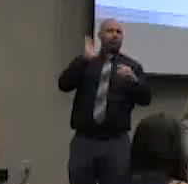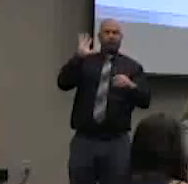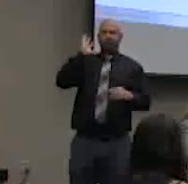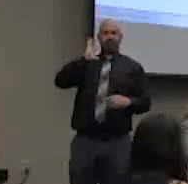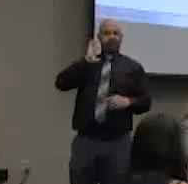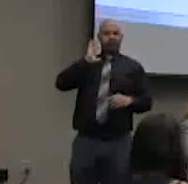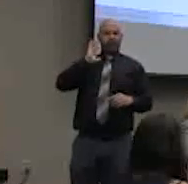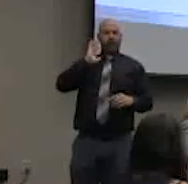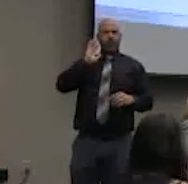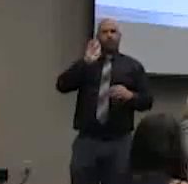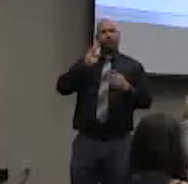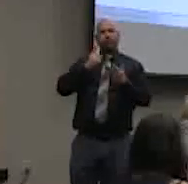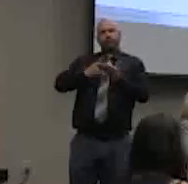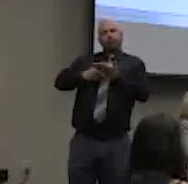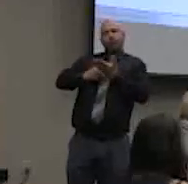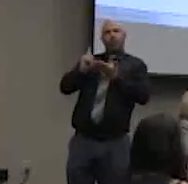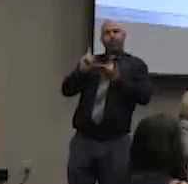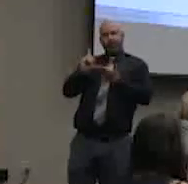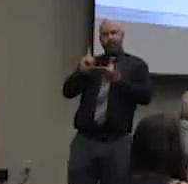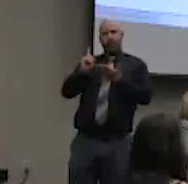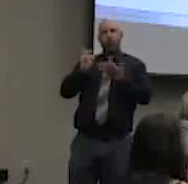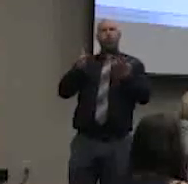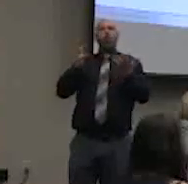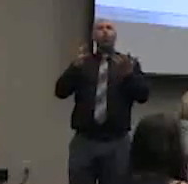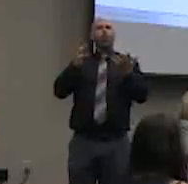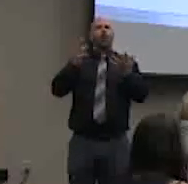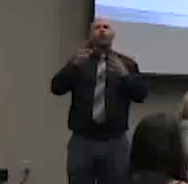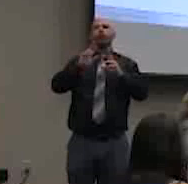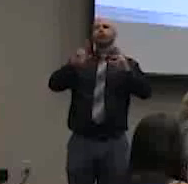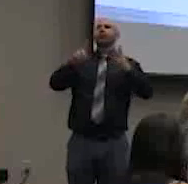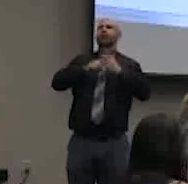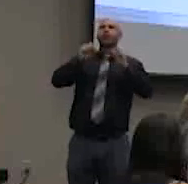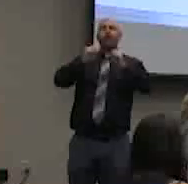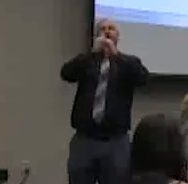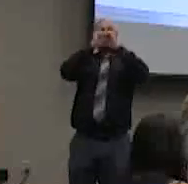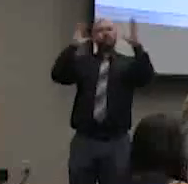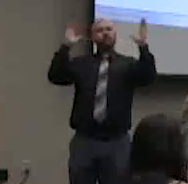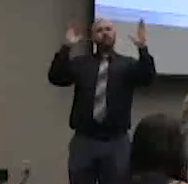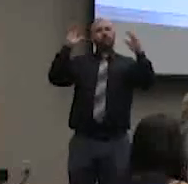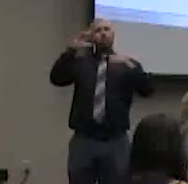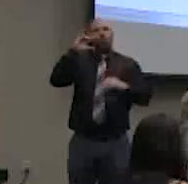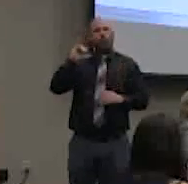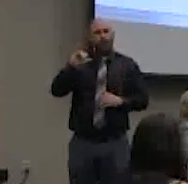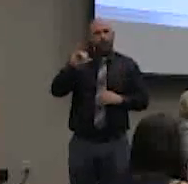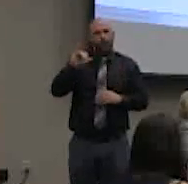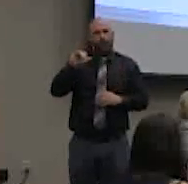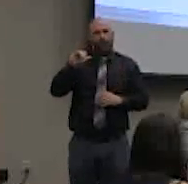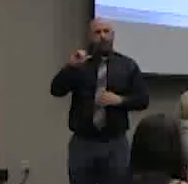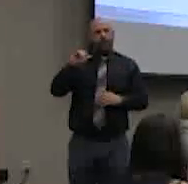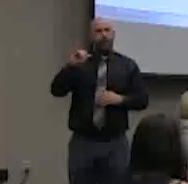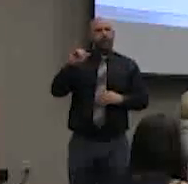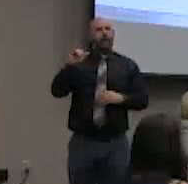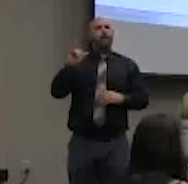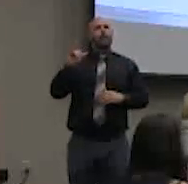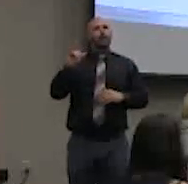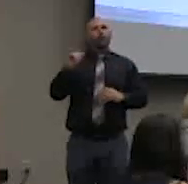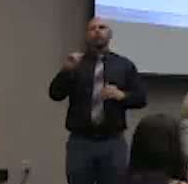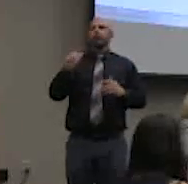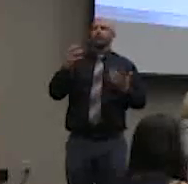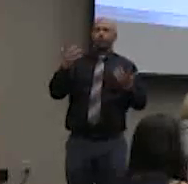look like, and initially thinking that we have, like the other groups up here, we had a